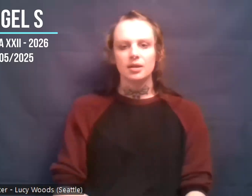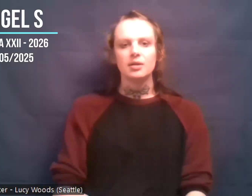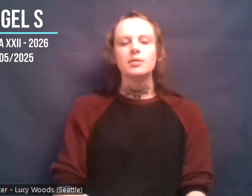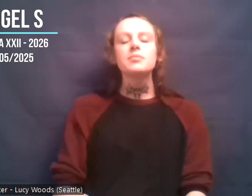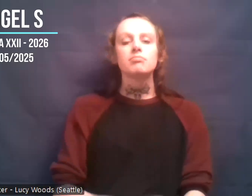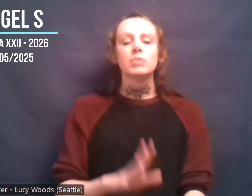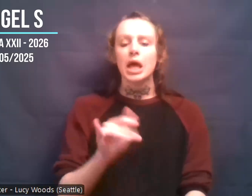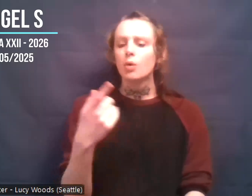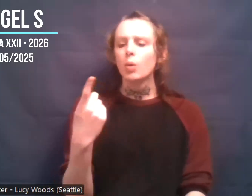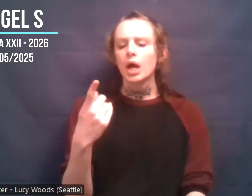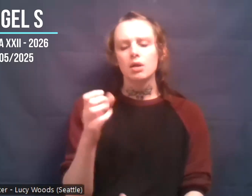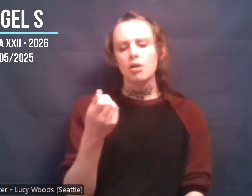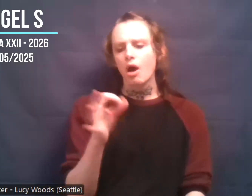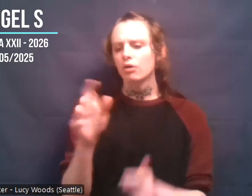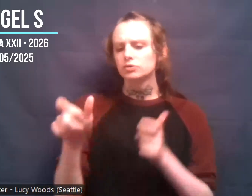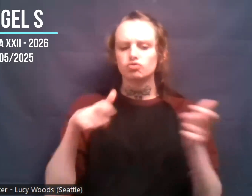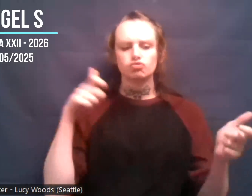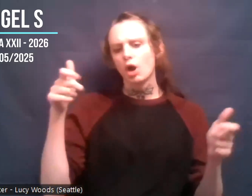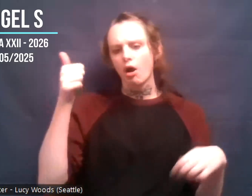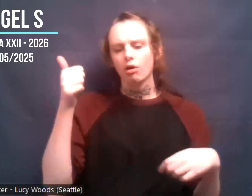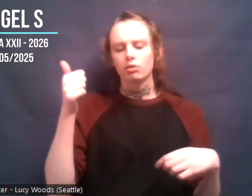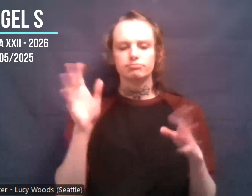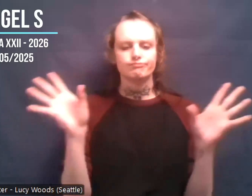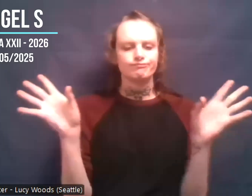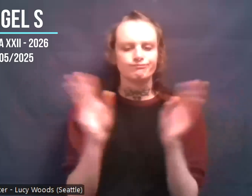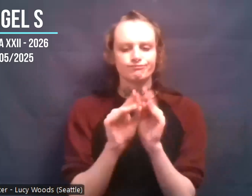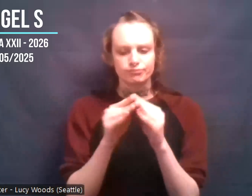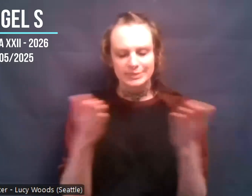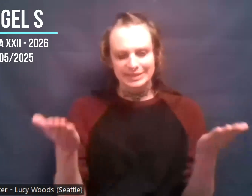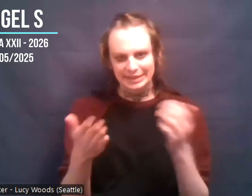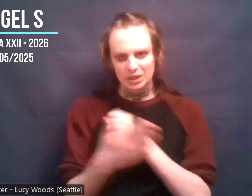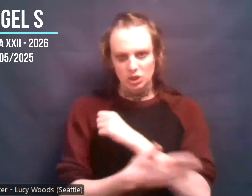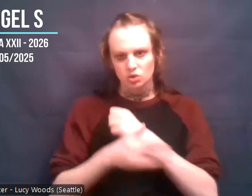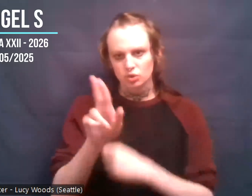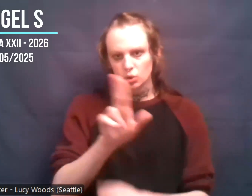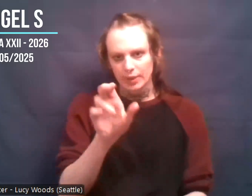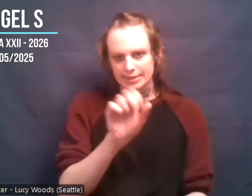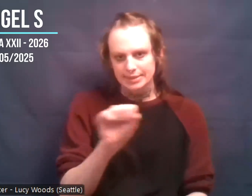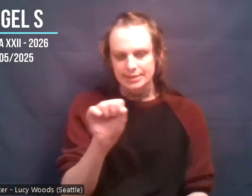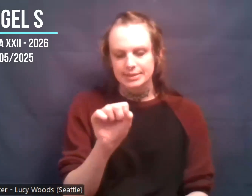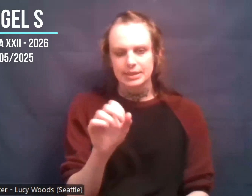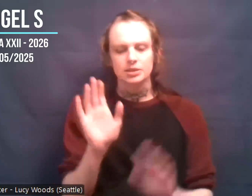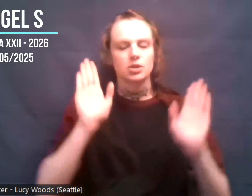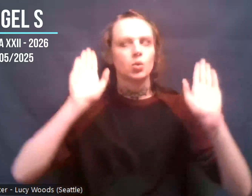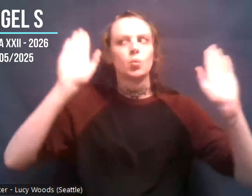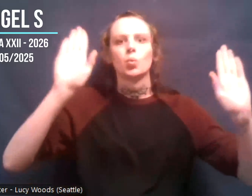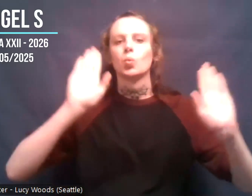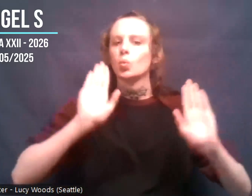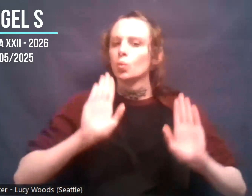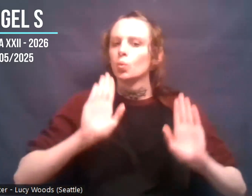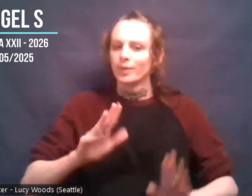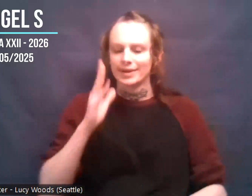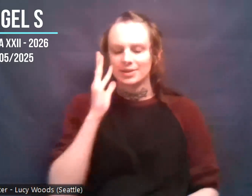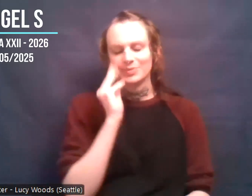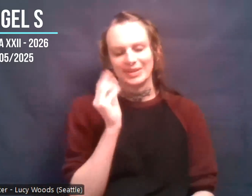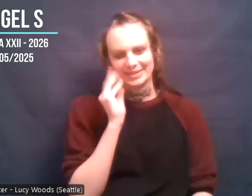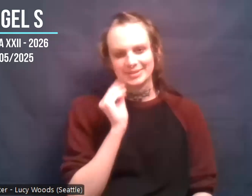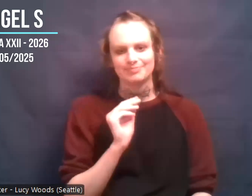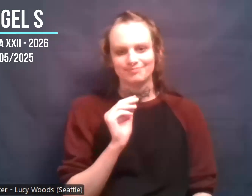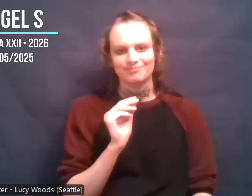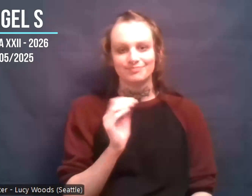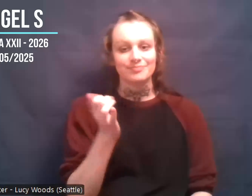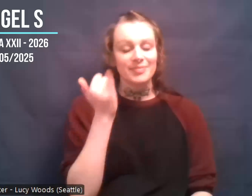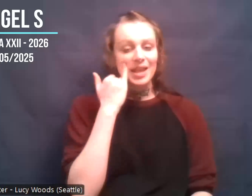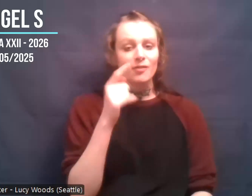largest conferences in the States. And it's a fantastic time. If you've never been to a